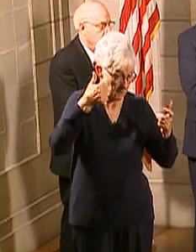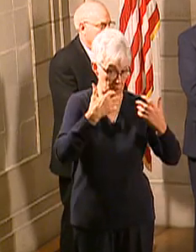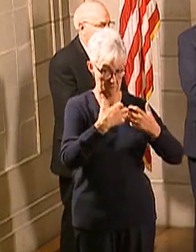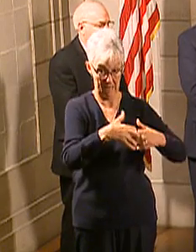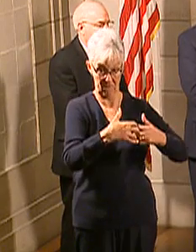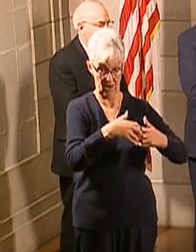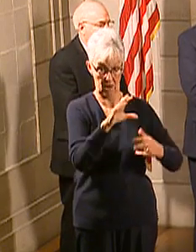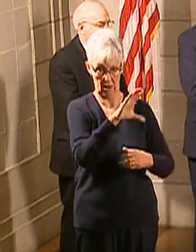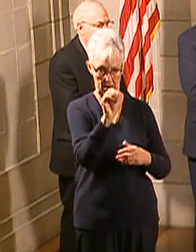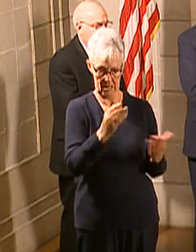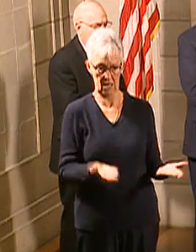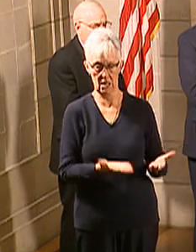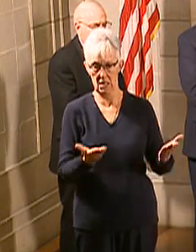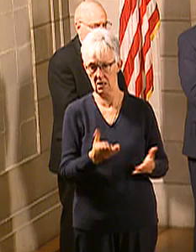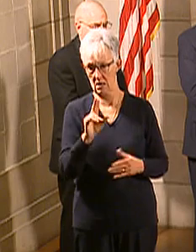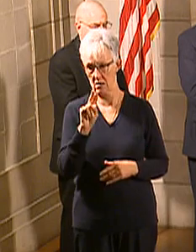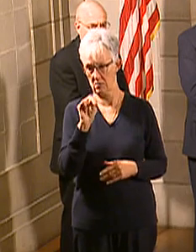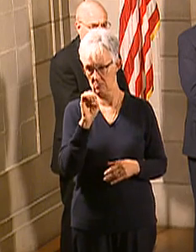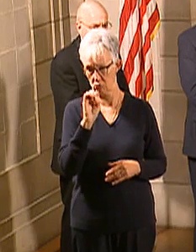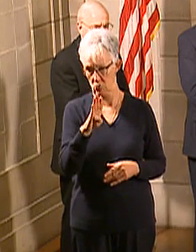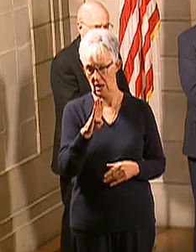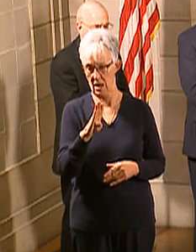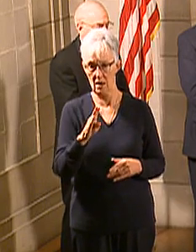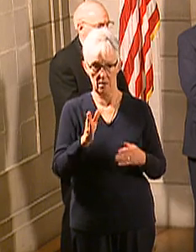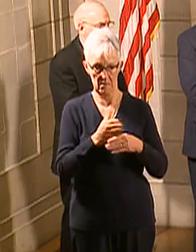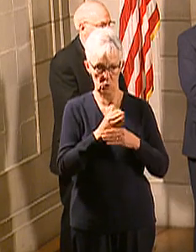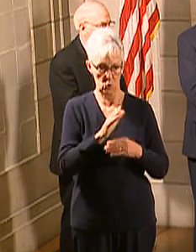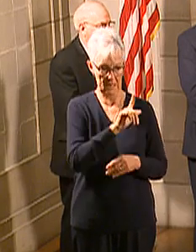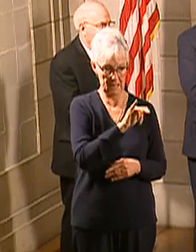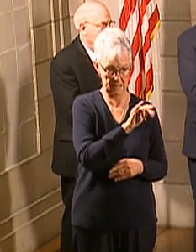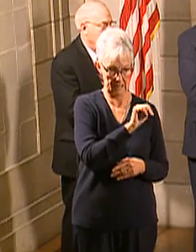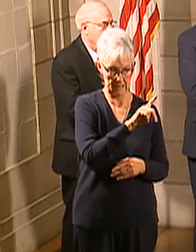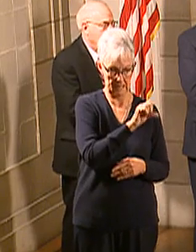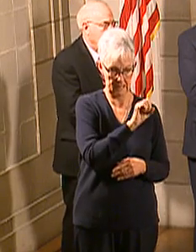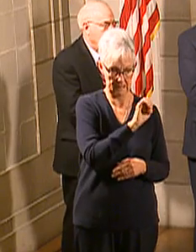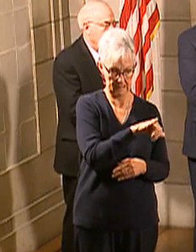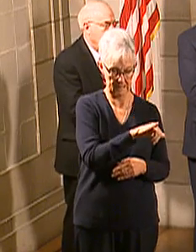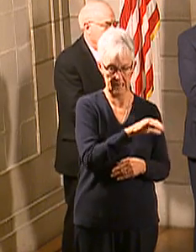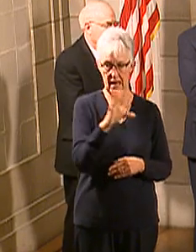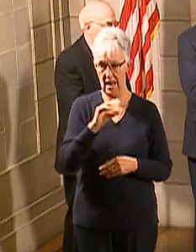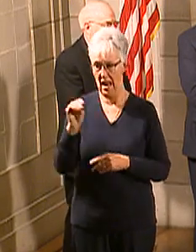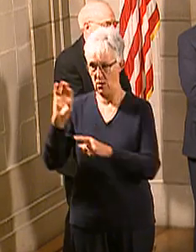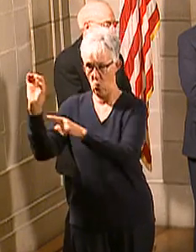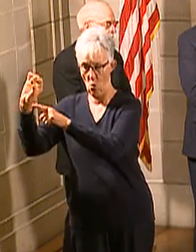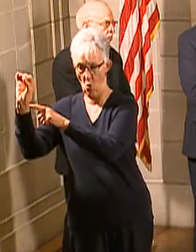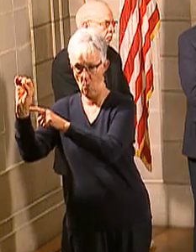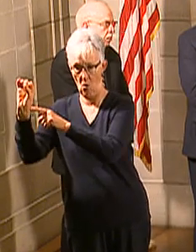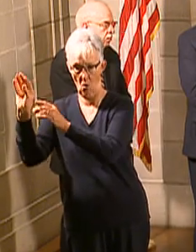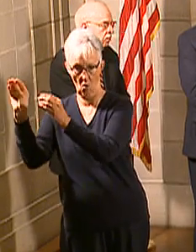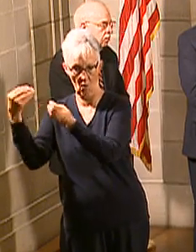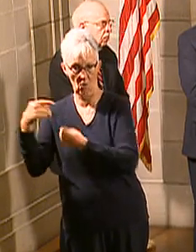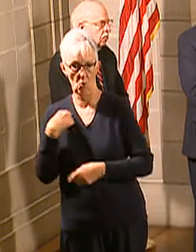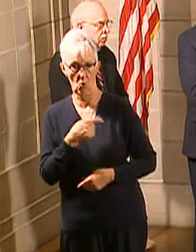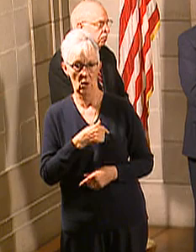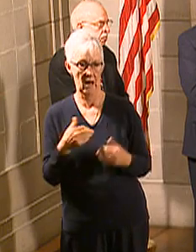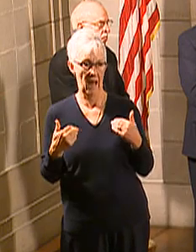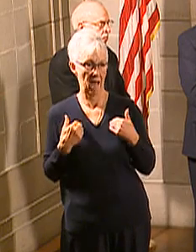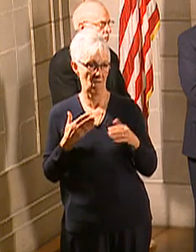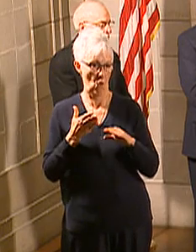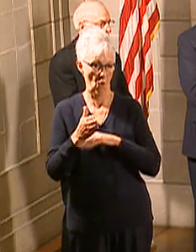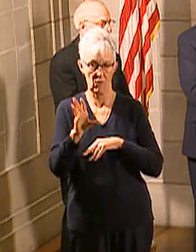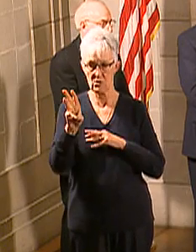And between our Lindsay manufacturing facility and our Omaha office, we employ over 600 people here in the Nebraska